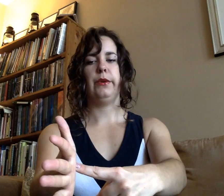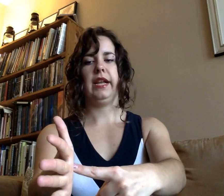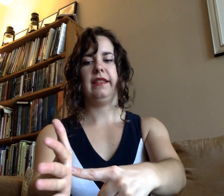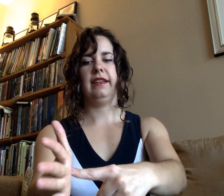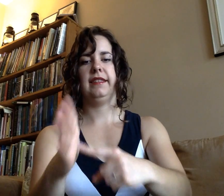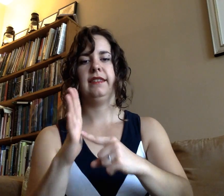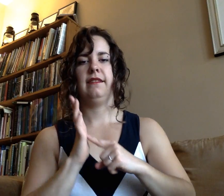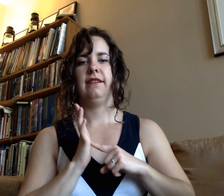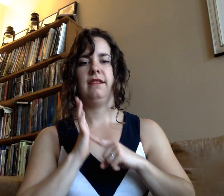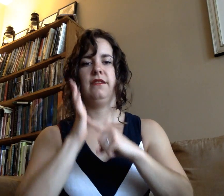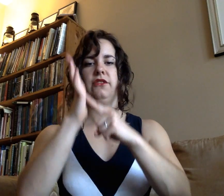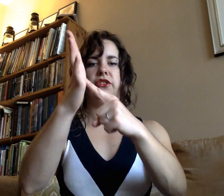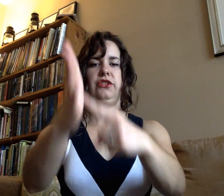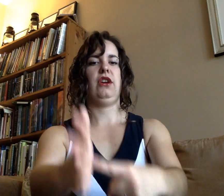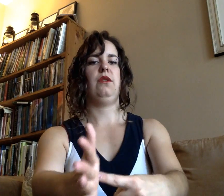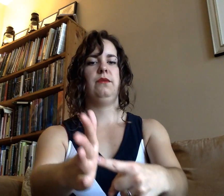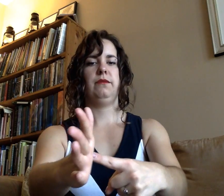like this. Show.